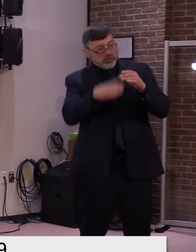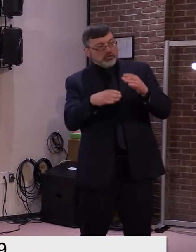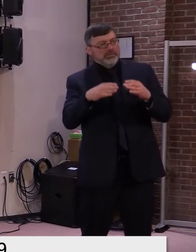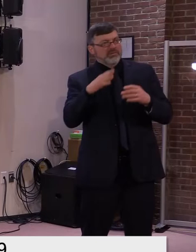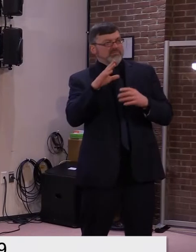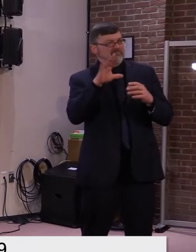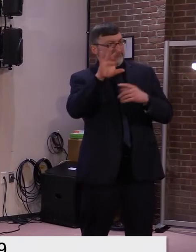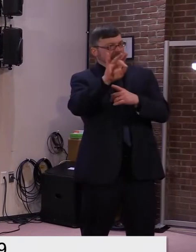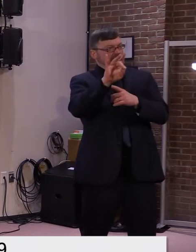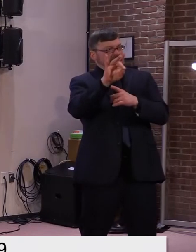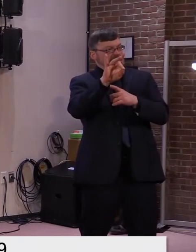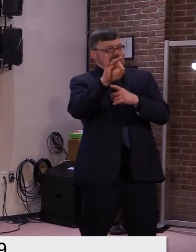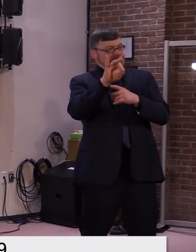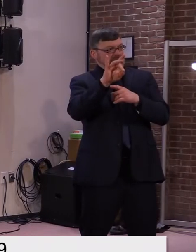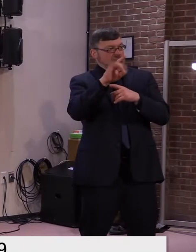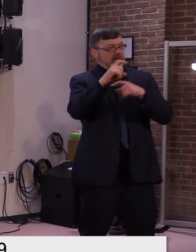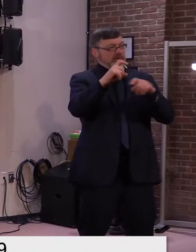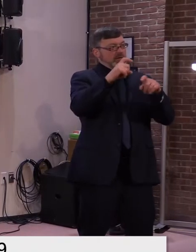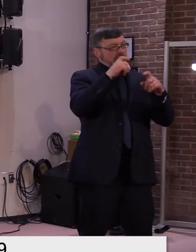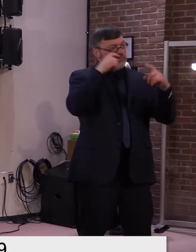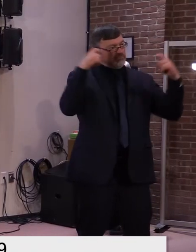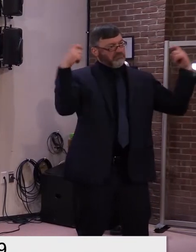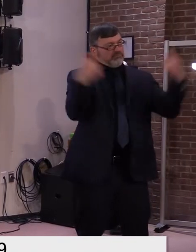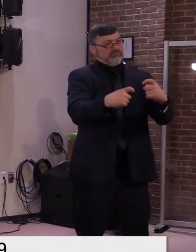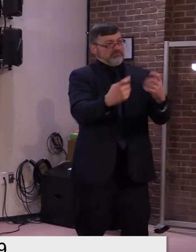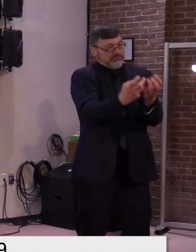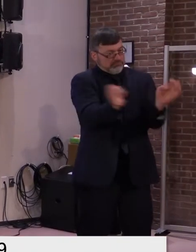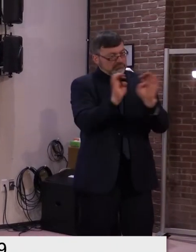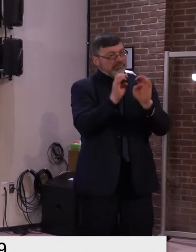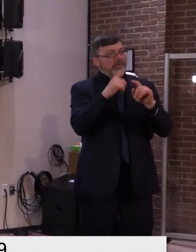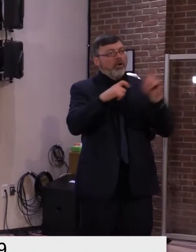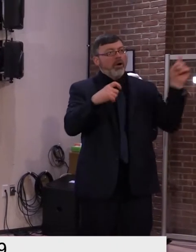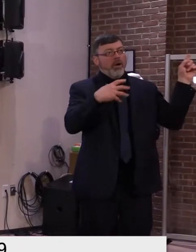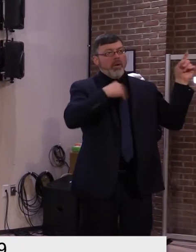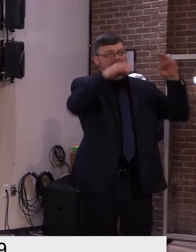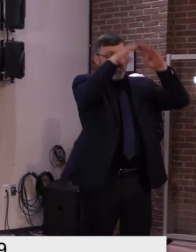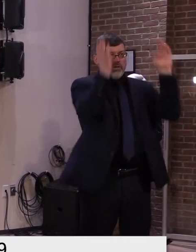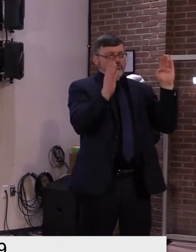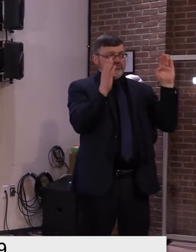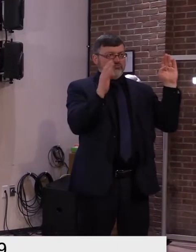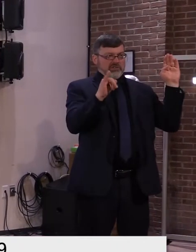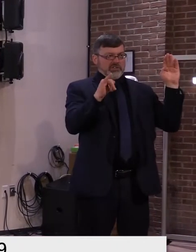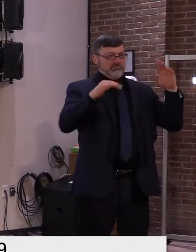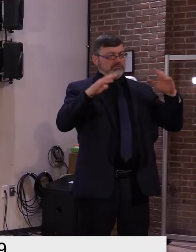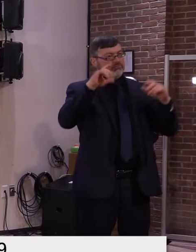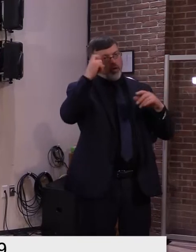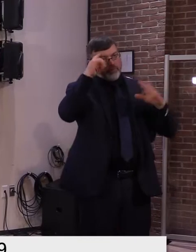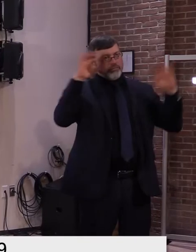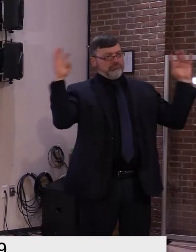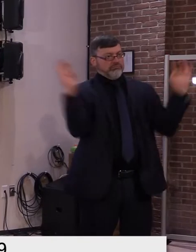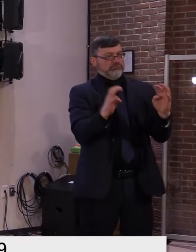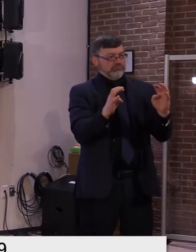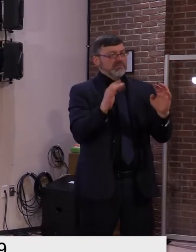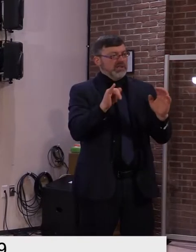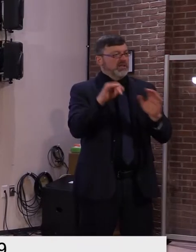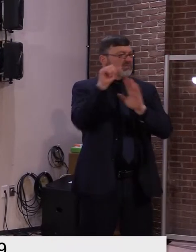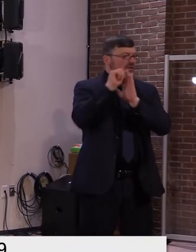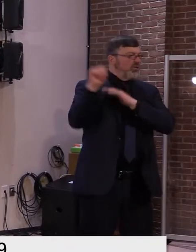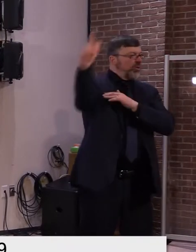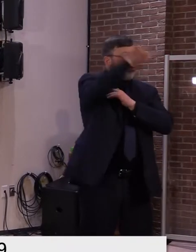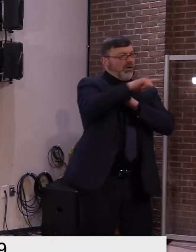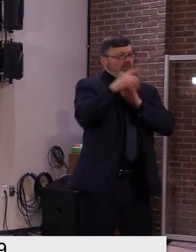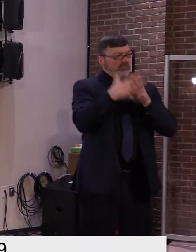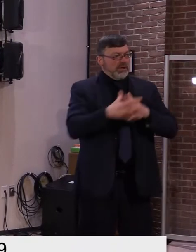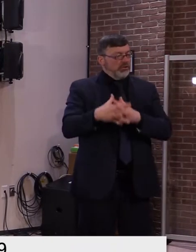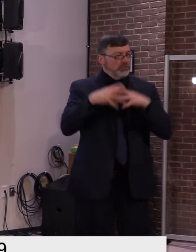some positive news. This is the first update we've received since the president's speech last week, where he said that all Americans need